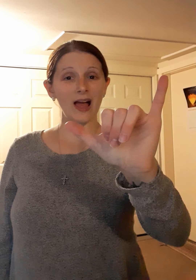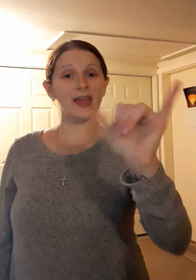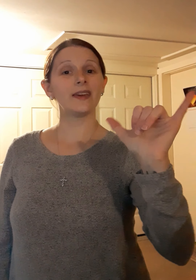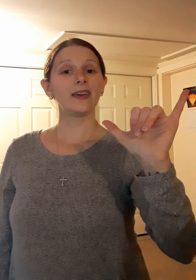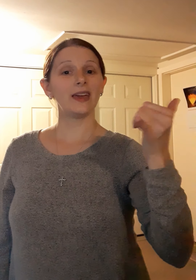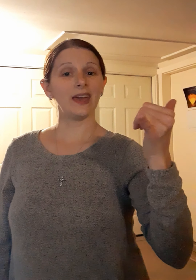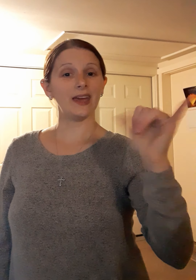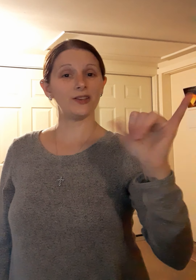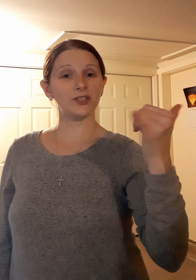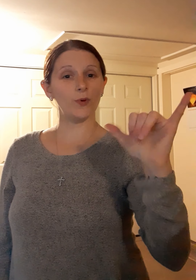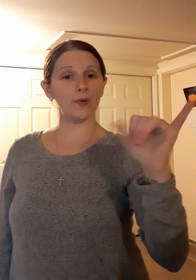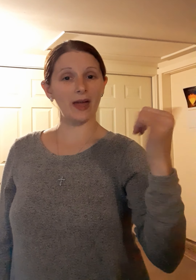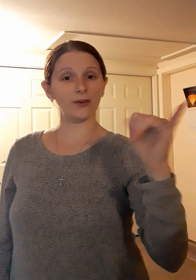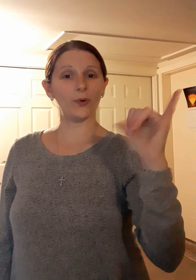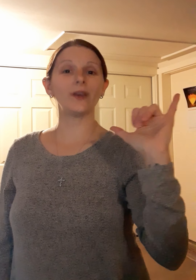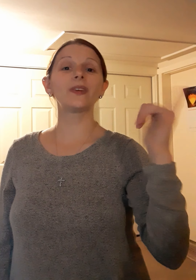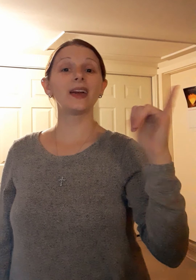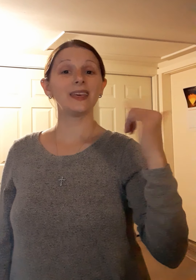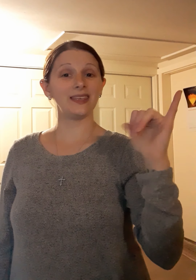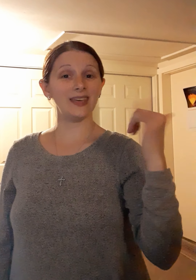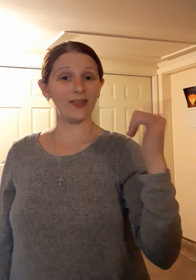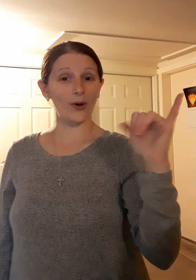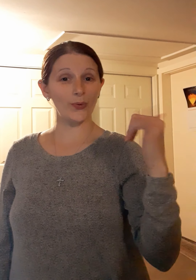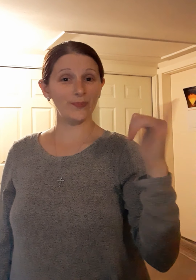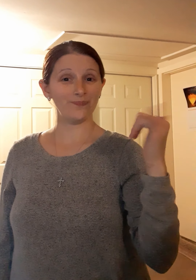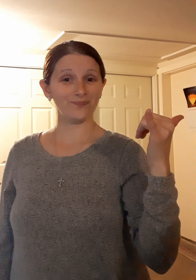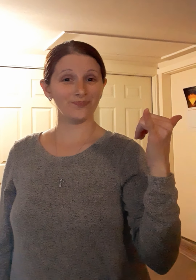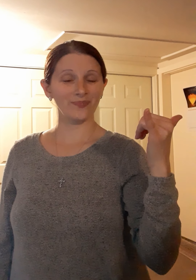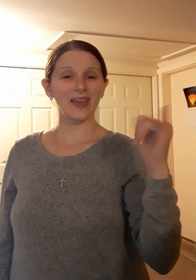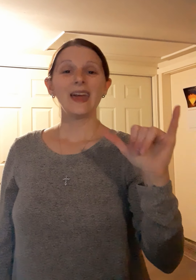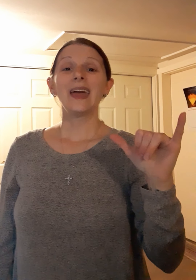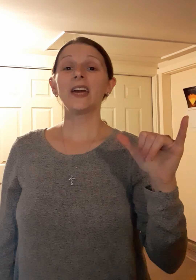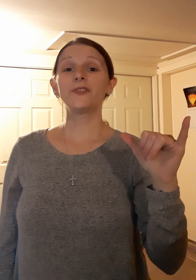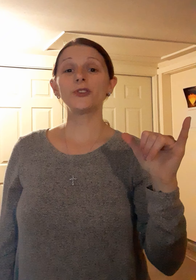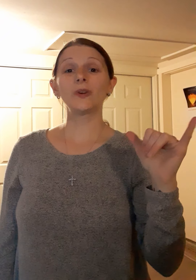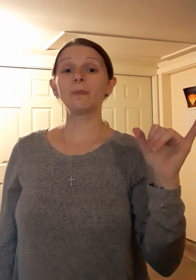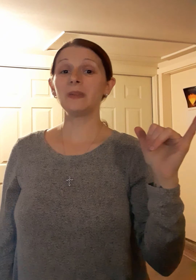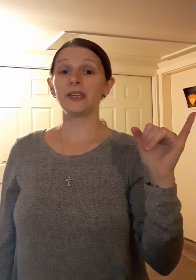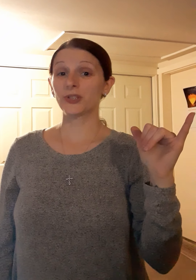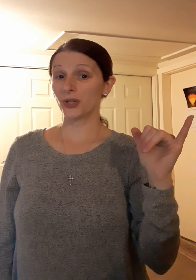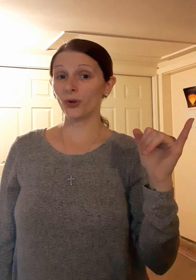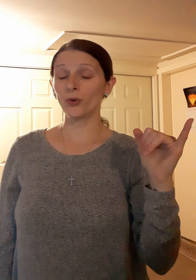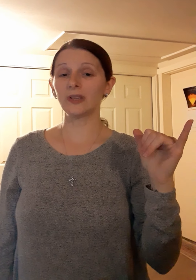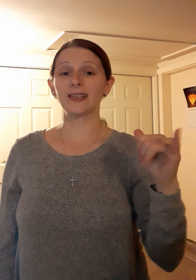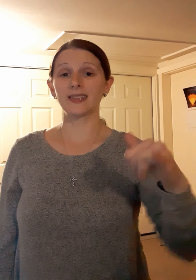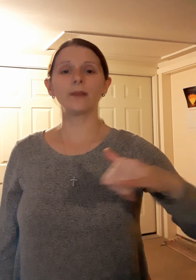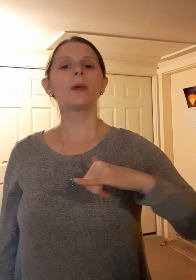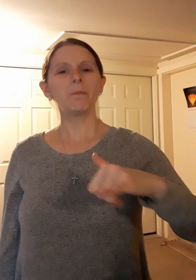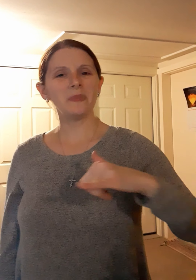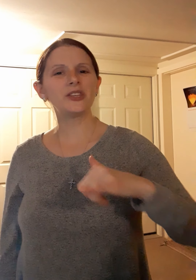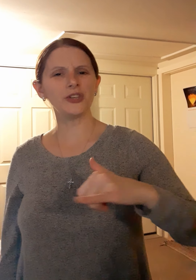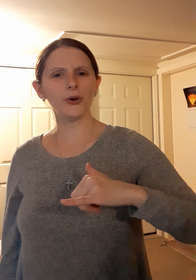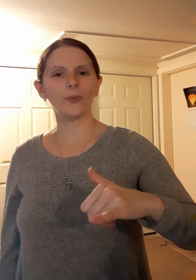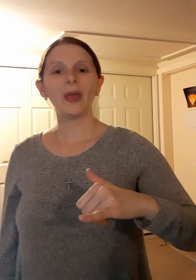Y and just move it back and forth. Yellow. If you're doing me too, like saying me too,